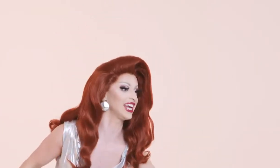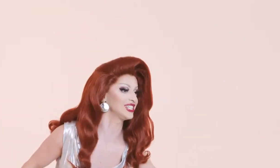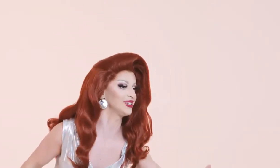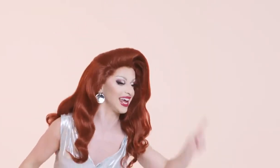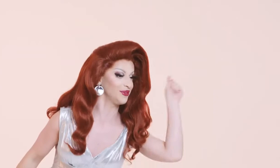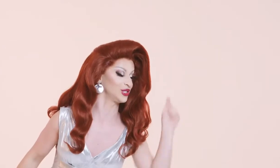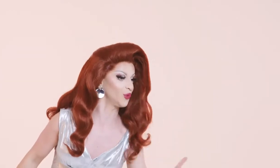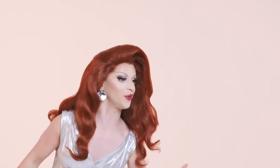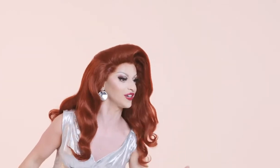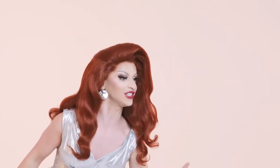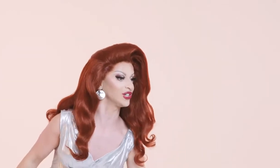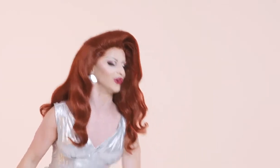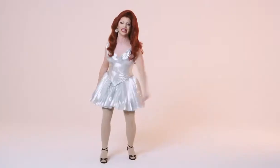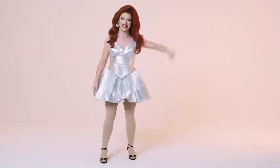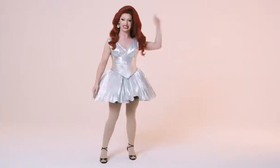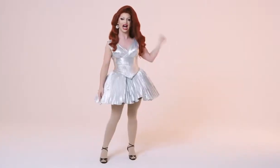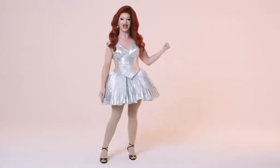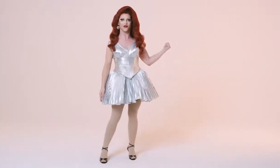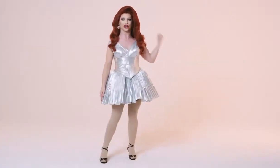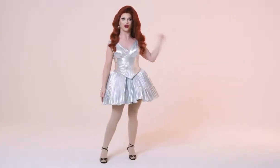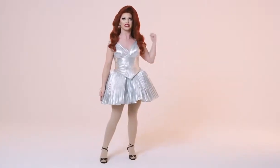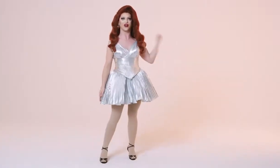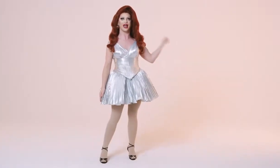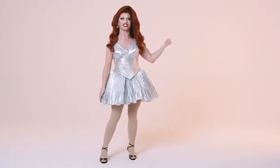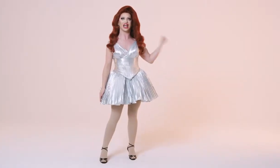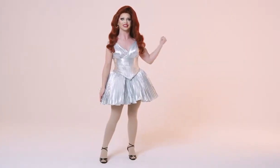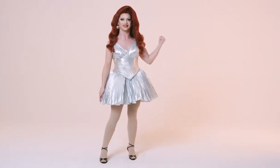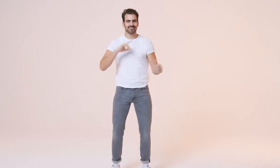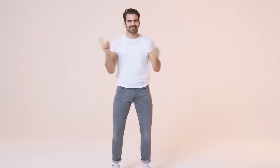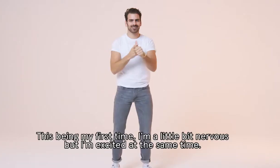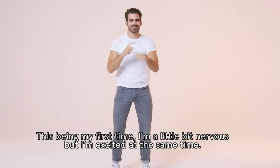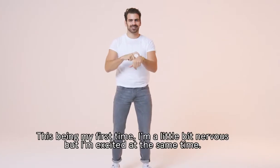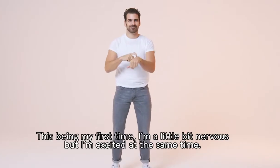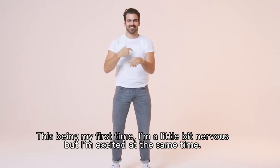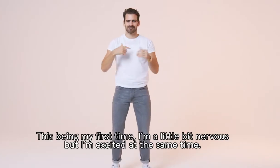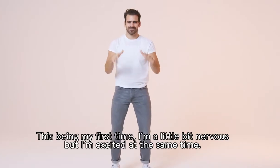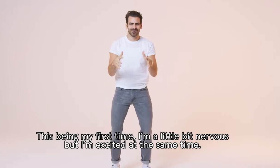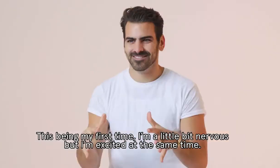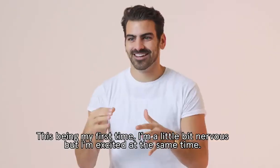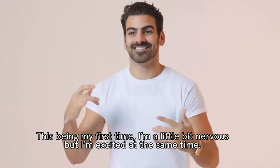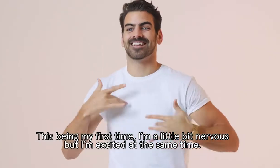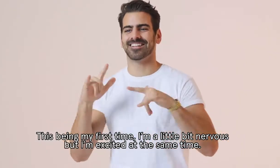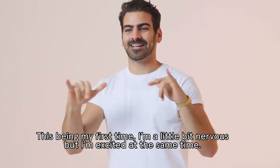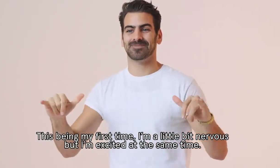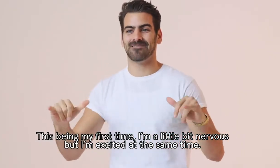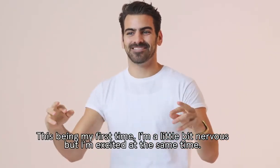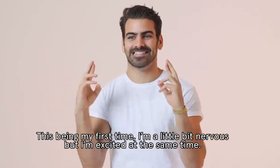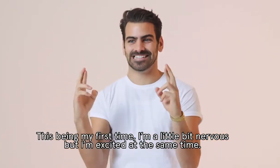change him today, which is what we're gonna do. It's time for a transformation! This being my first time, I'm a little bit nervous, but I'm excited at the same